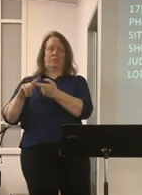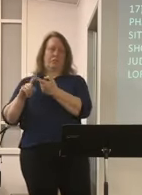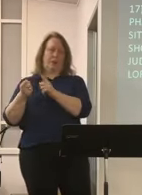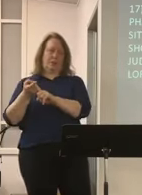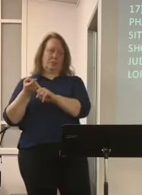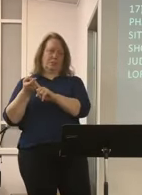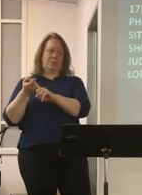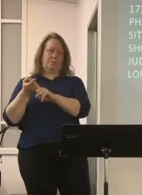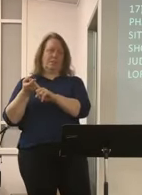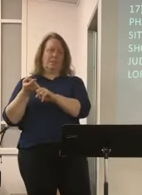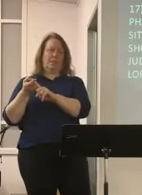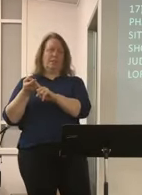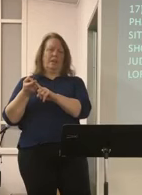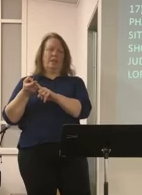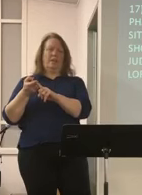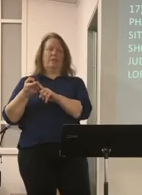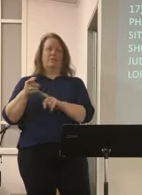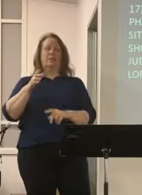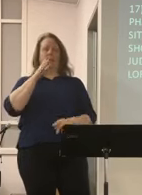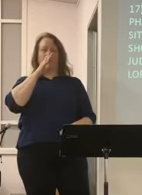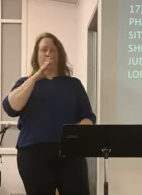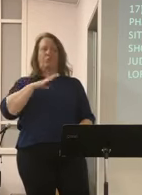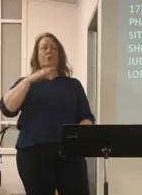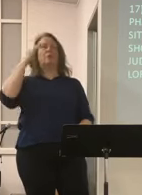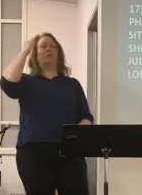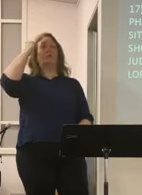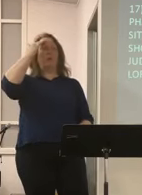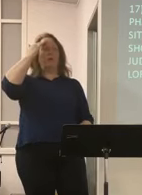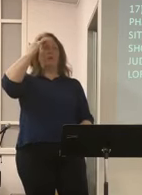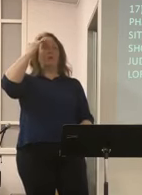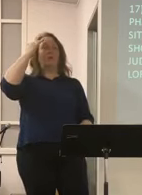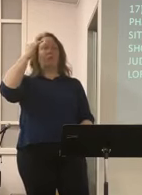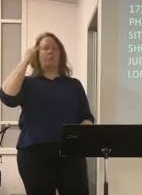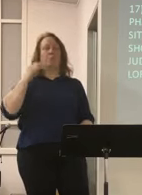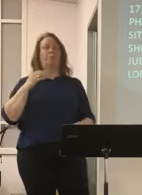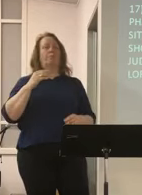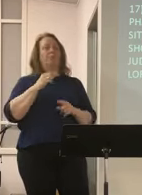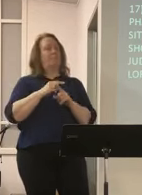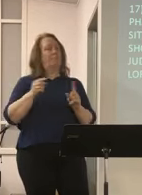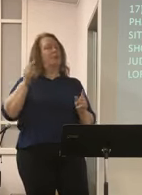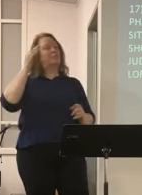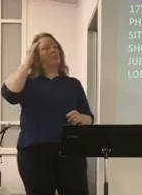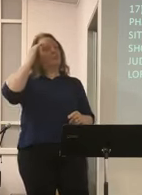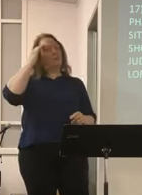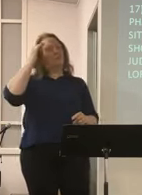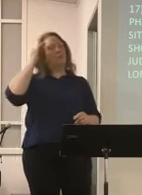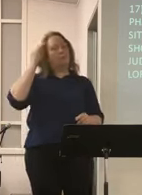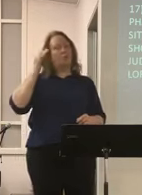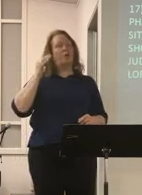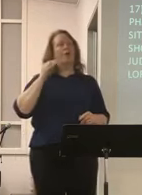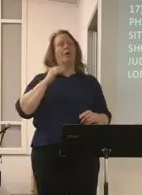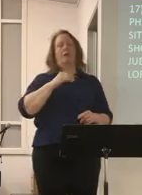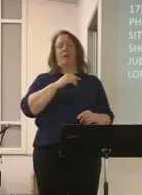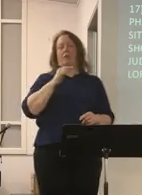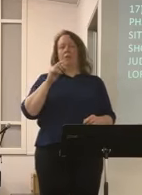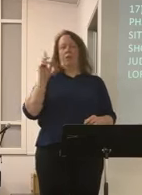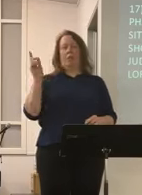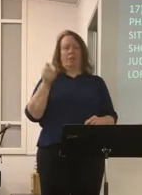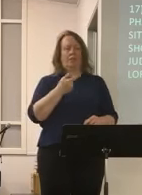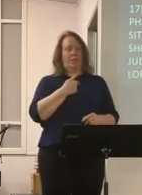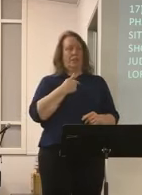she got past us, and she knew. She wasn't a mind reader, but she knew that every one of us